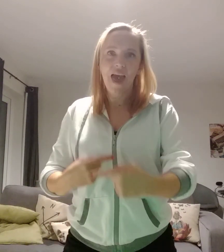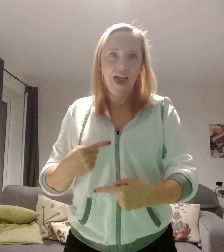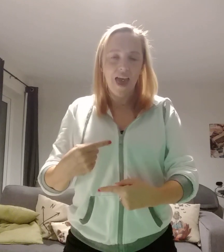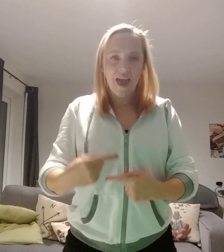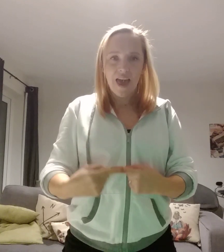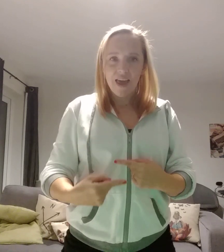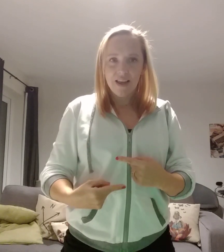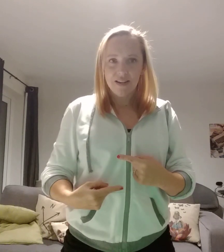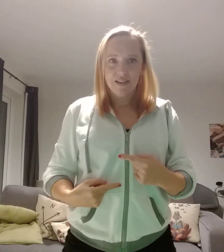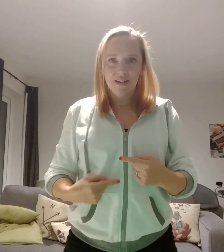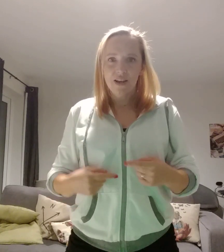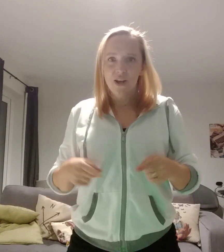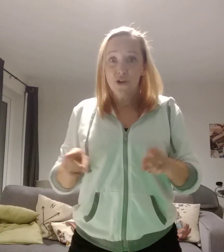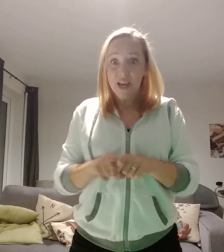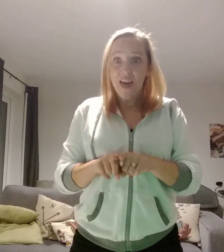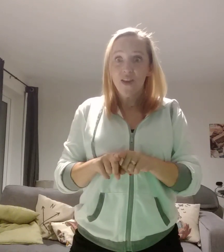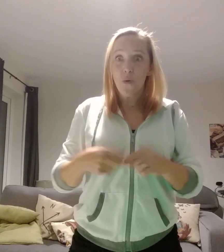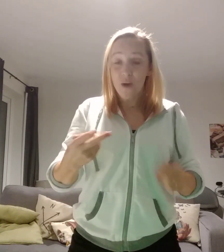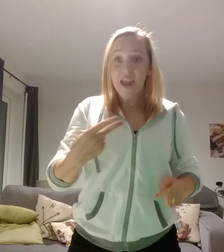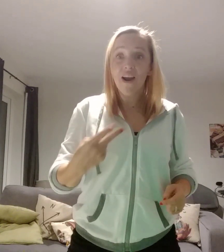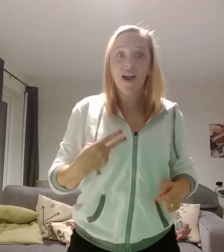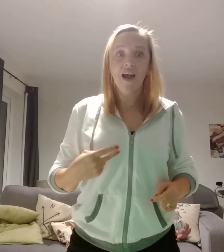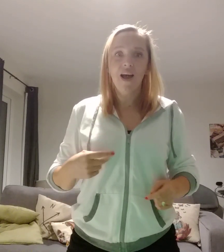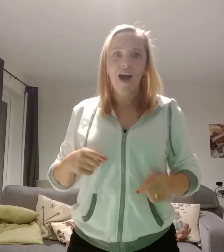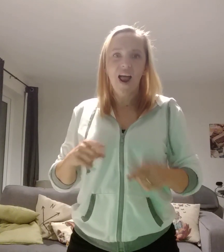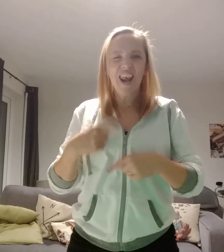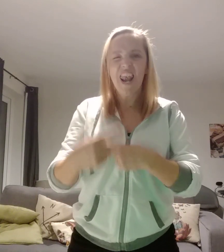Unlimited. Together we're